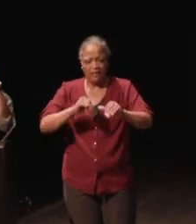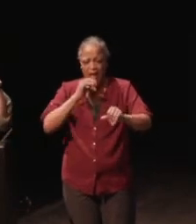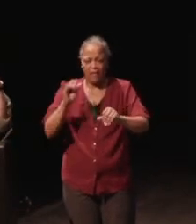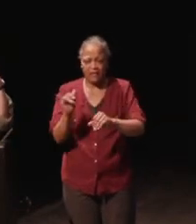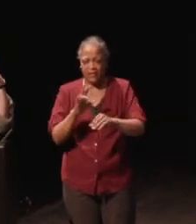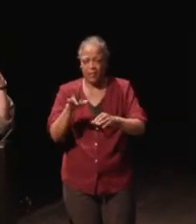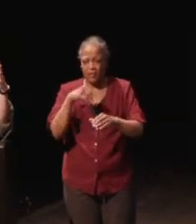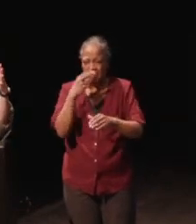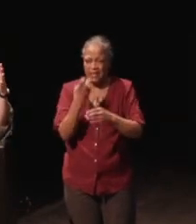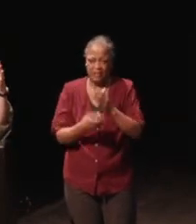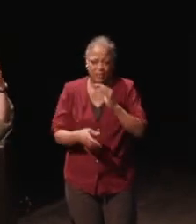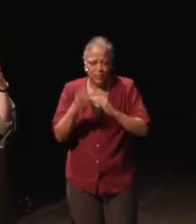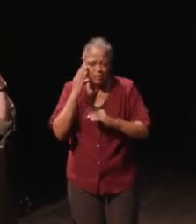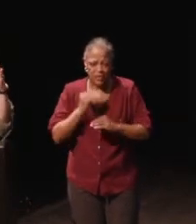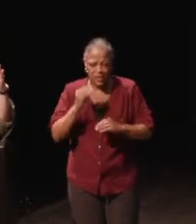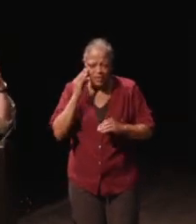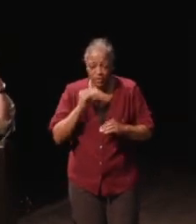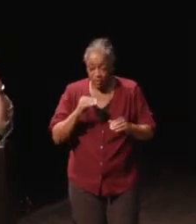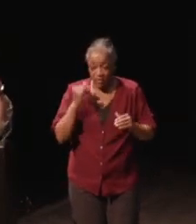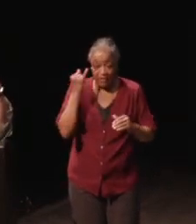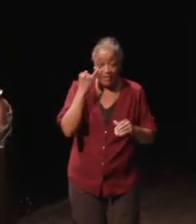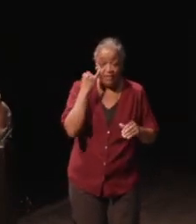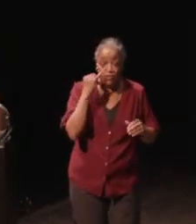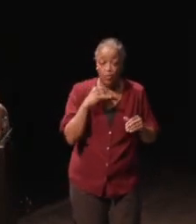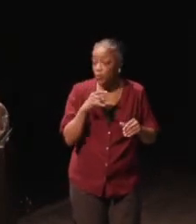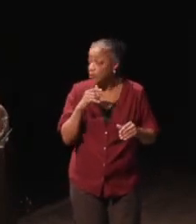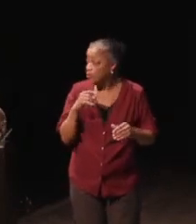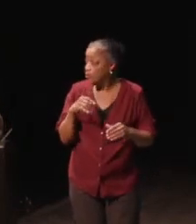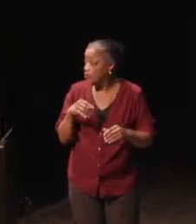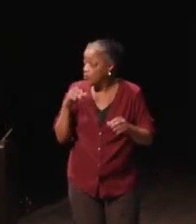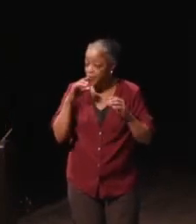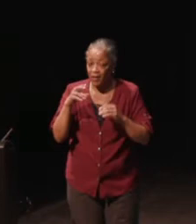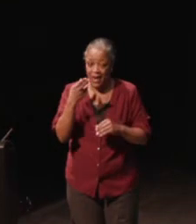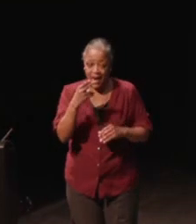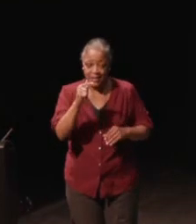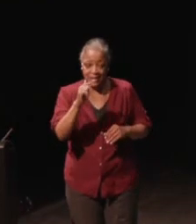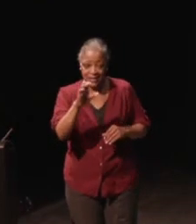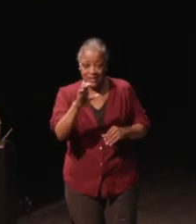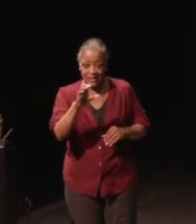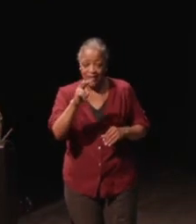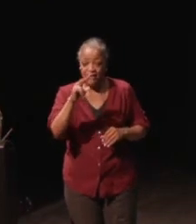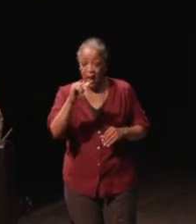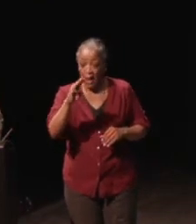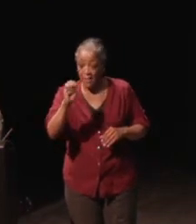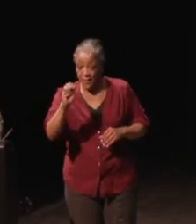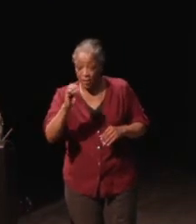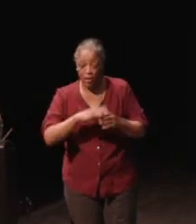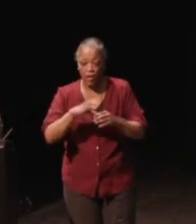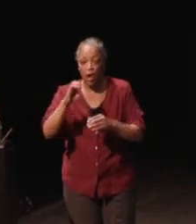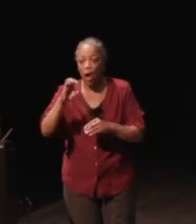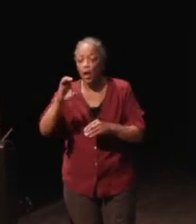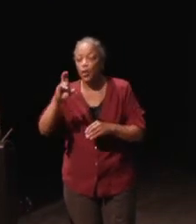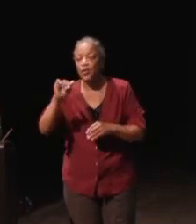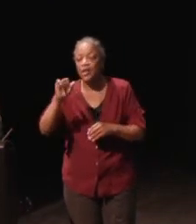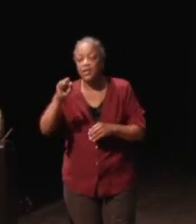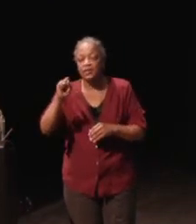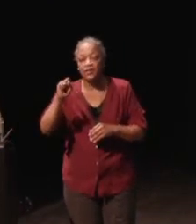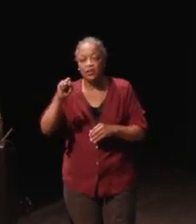immersive experience that you would if you put on like an HTC Vive or an Oculus